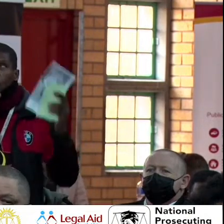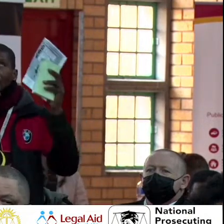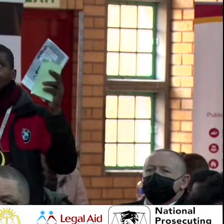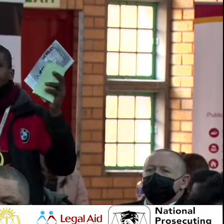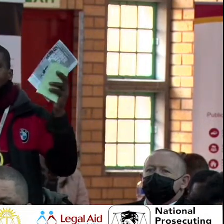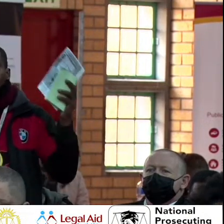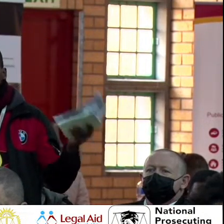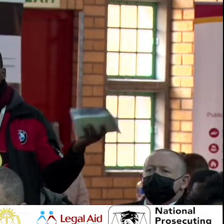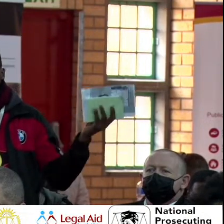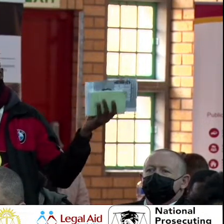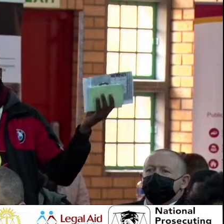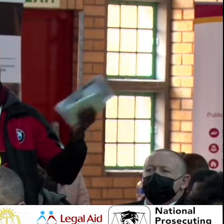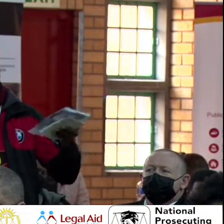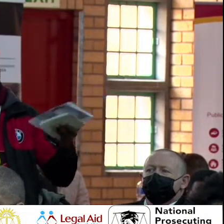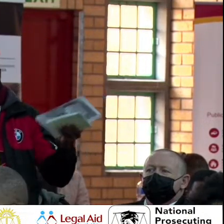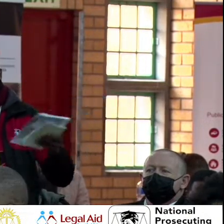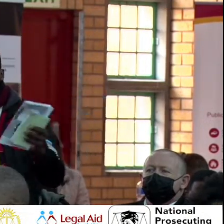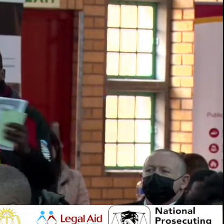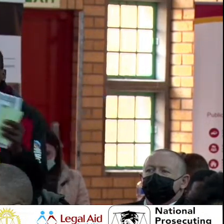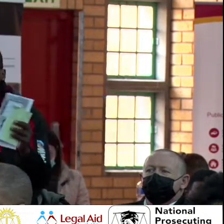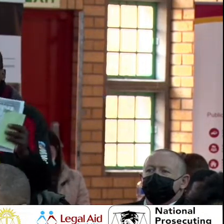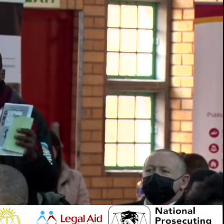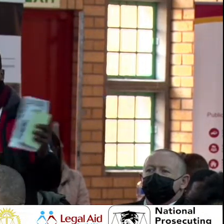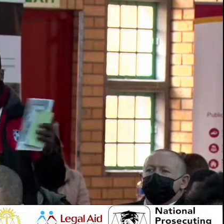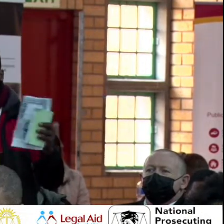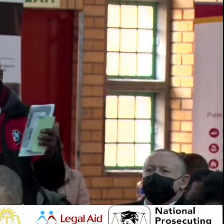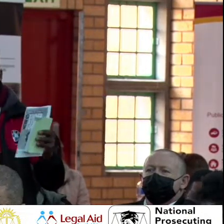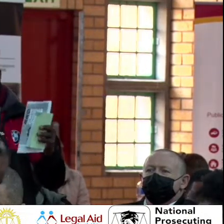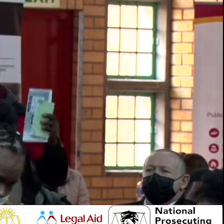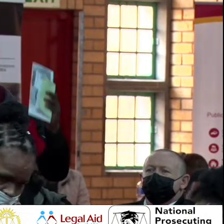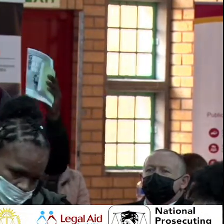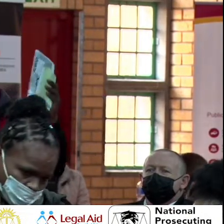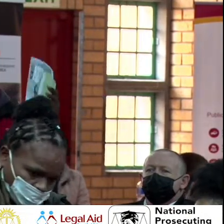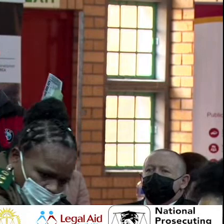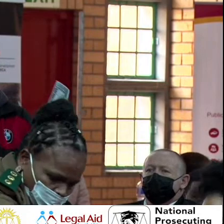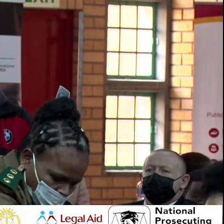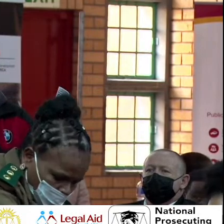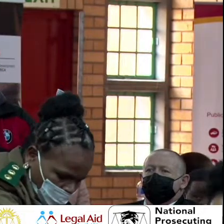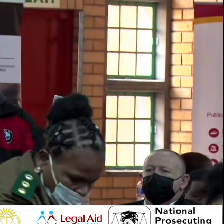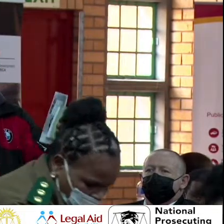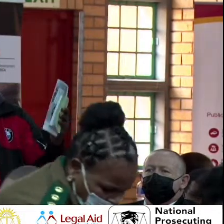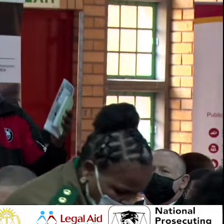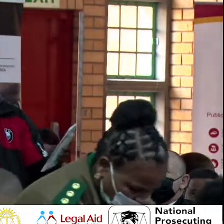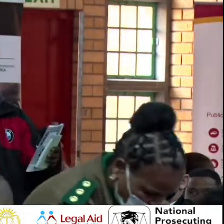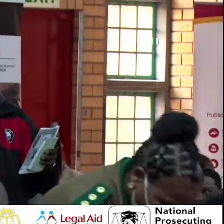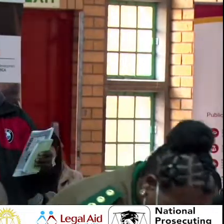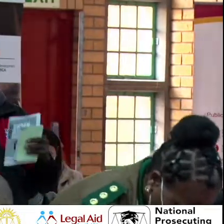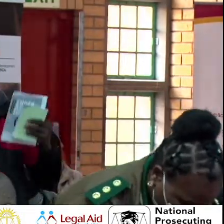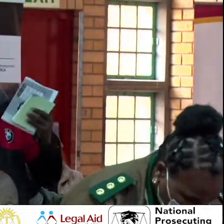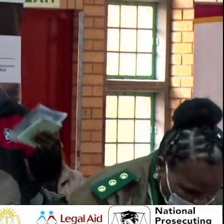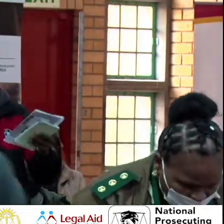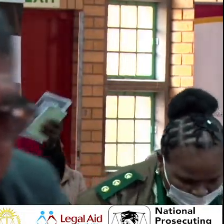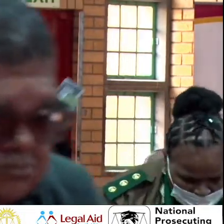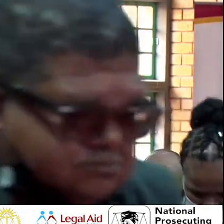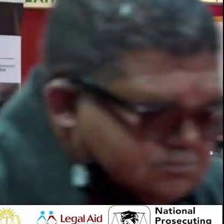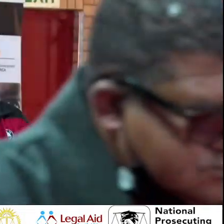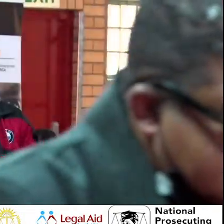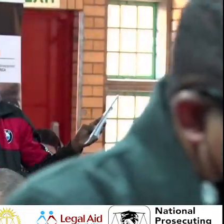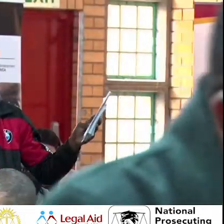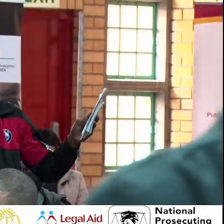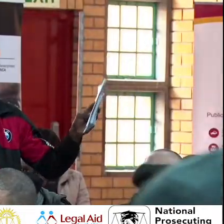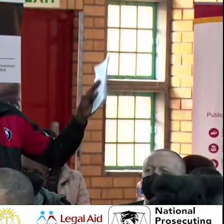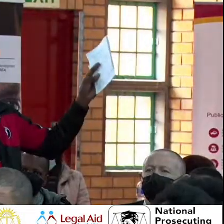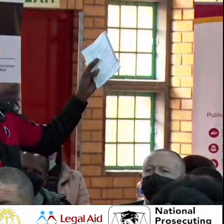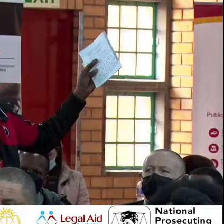least once, if the schedule cannot allow, in every week, so that they can witness and